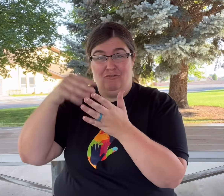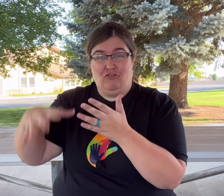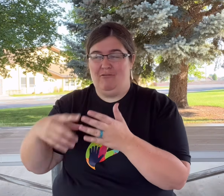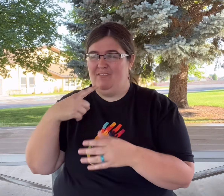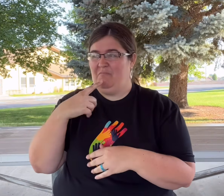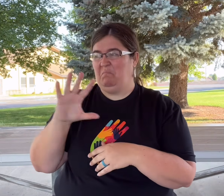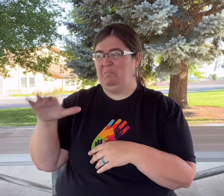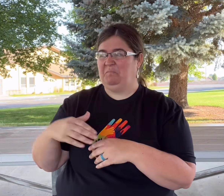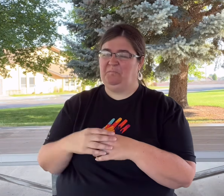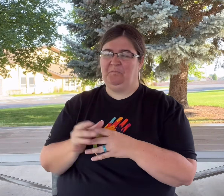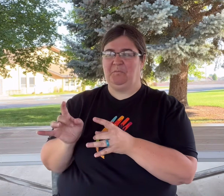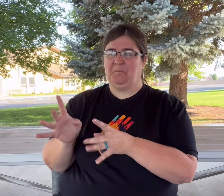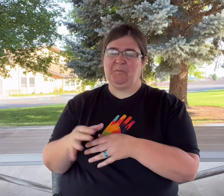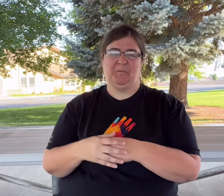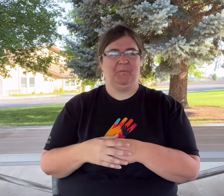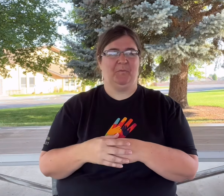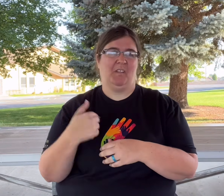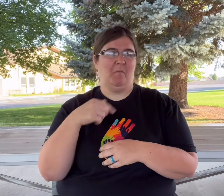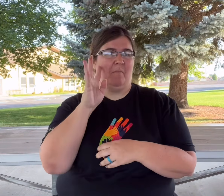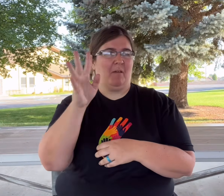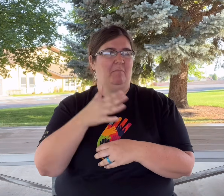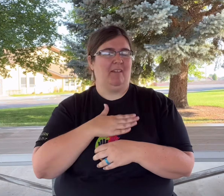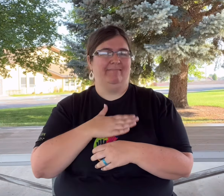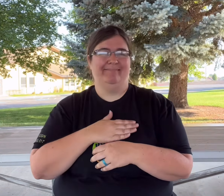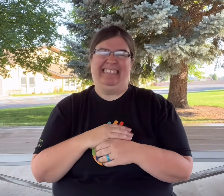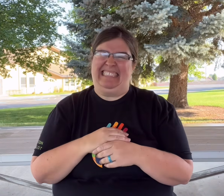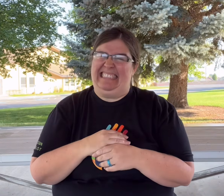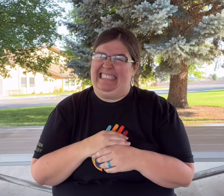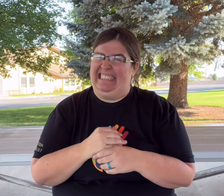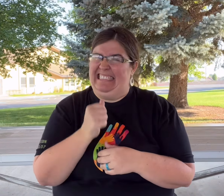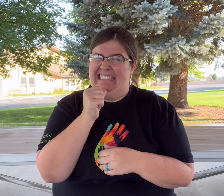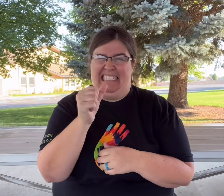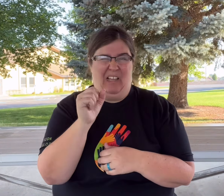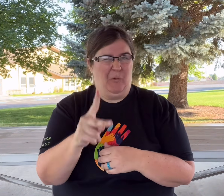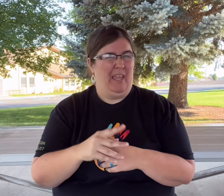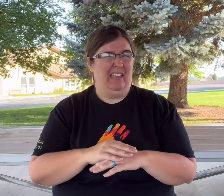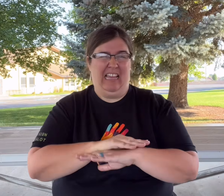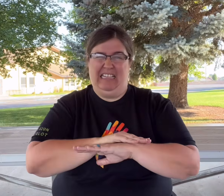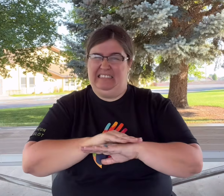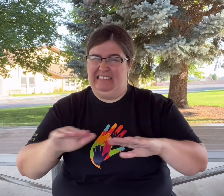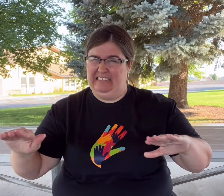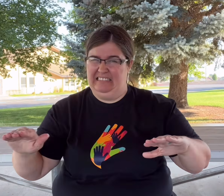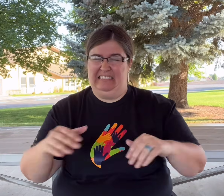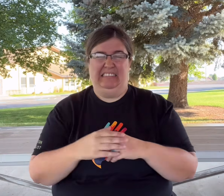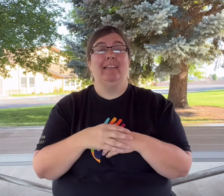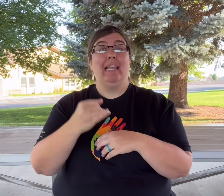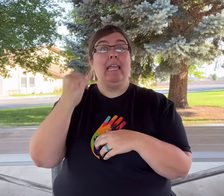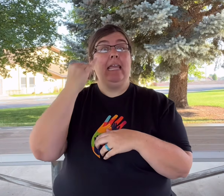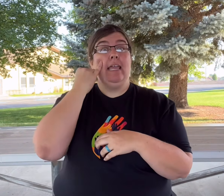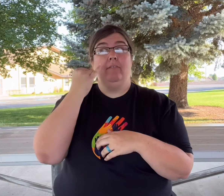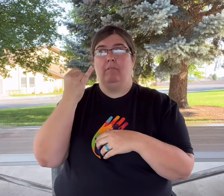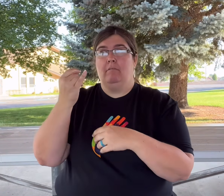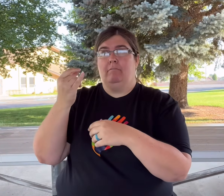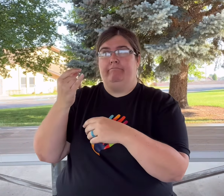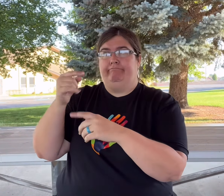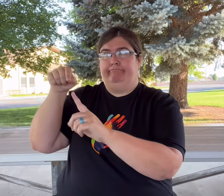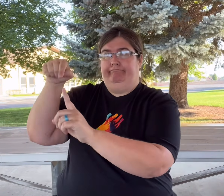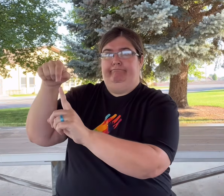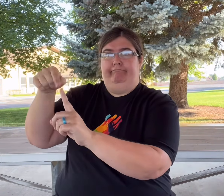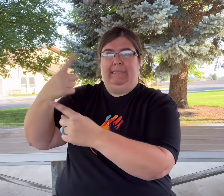ASL students to say, I just don't like that sign, I'll make up my own, that's just not okay at all. If you really don't